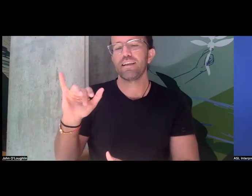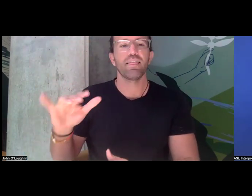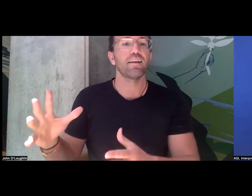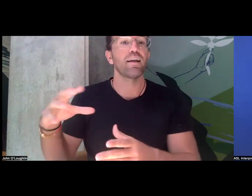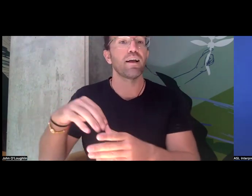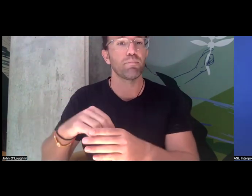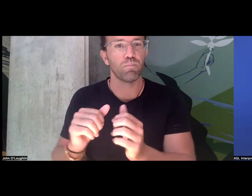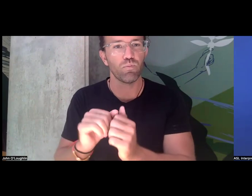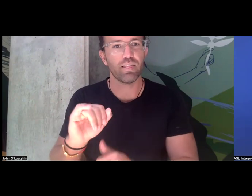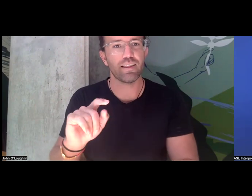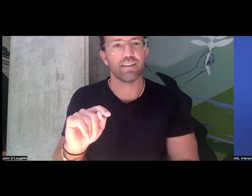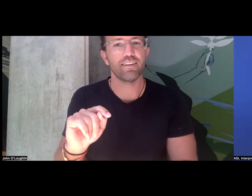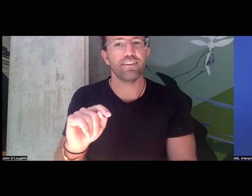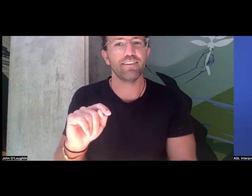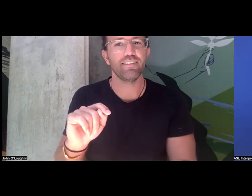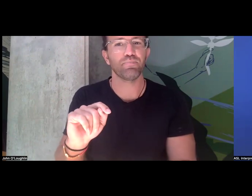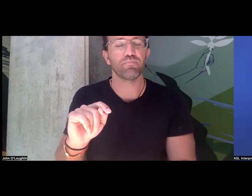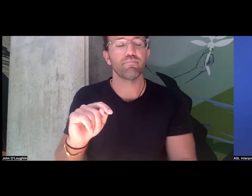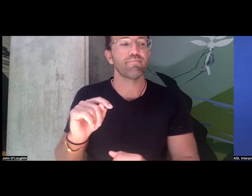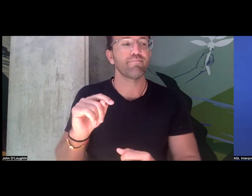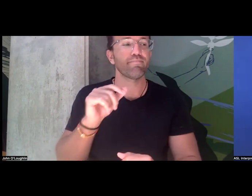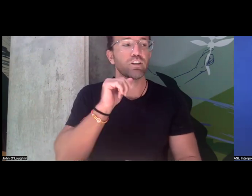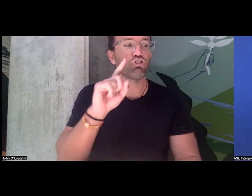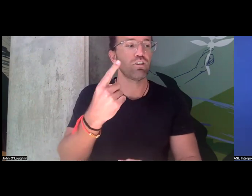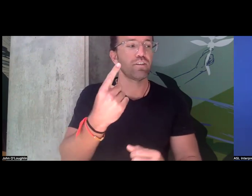because of the complexities that come with it.